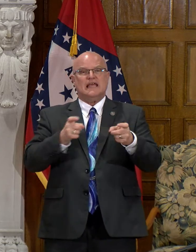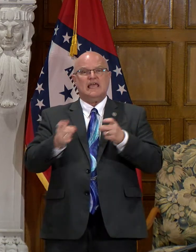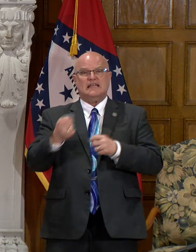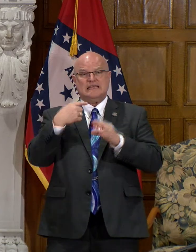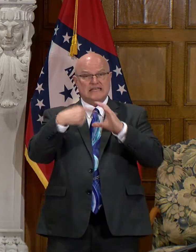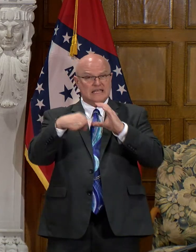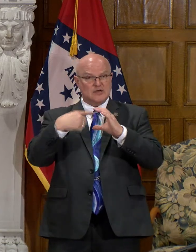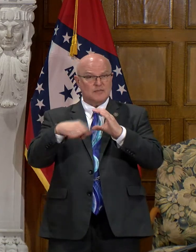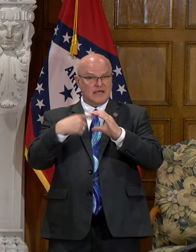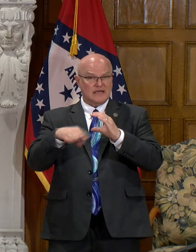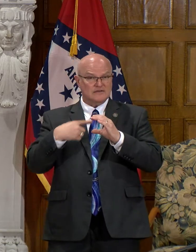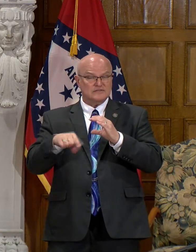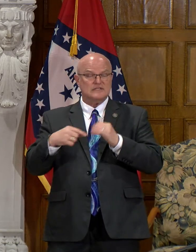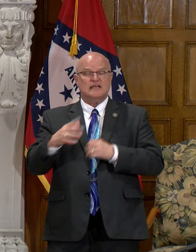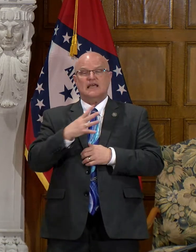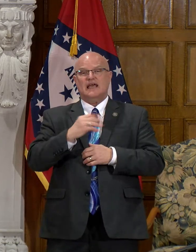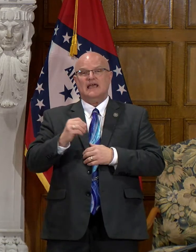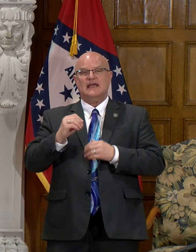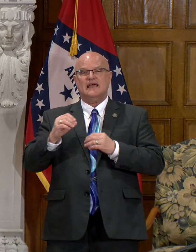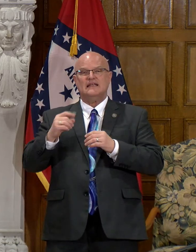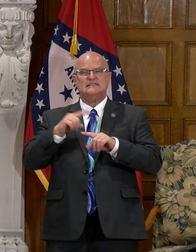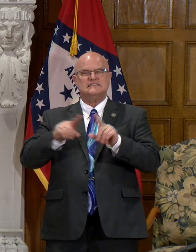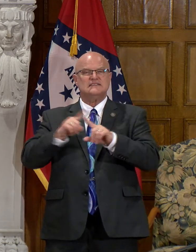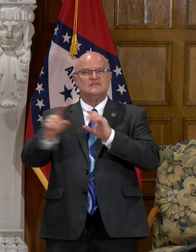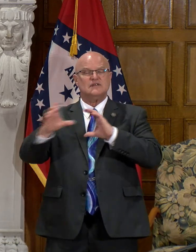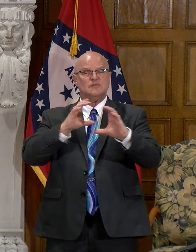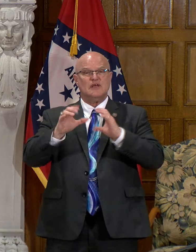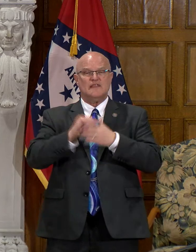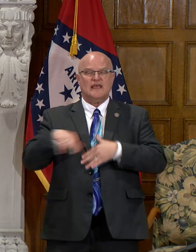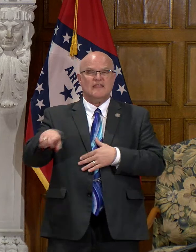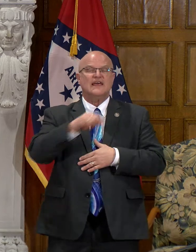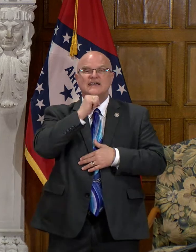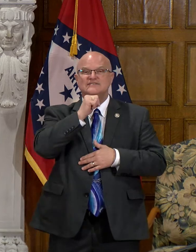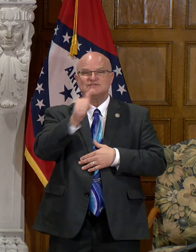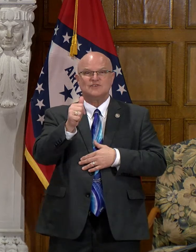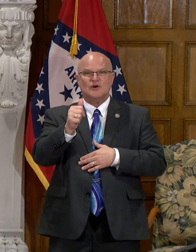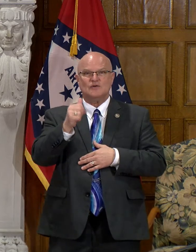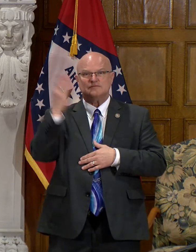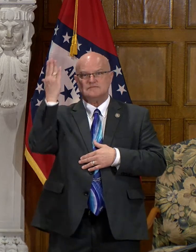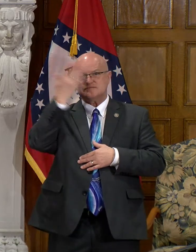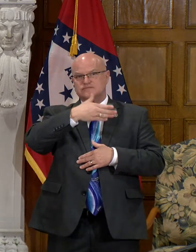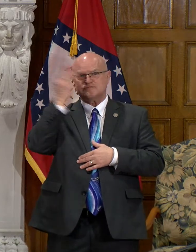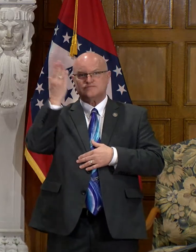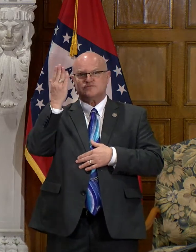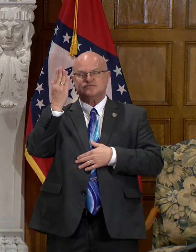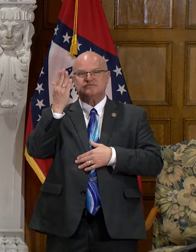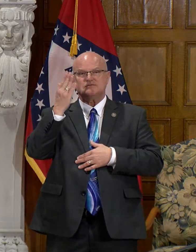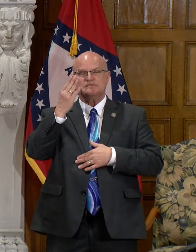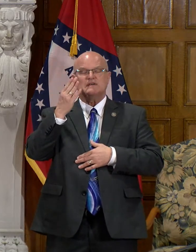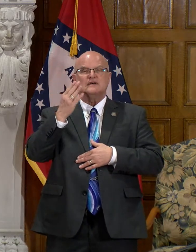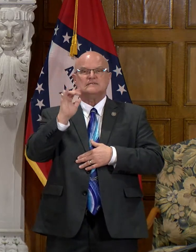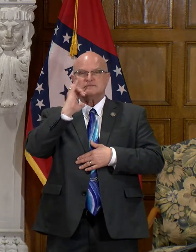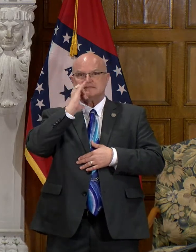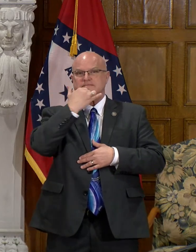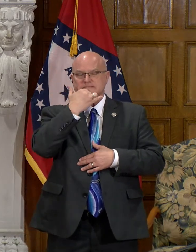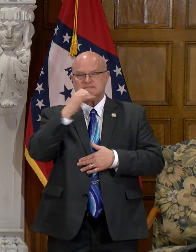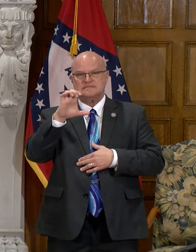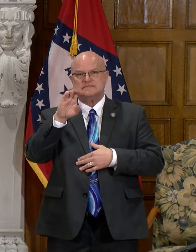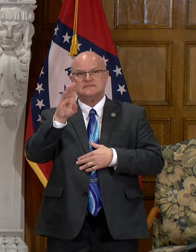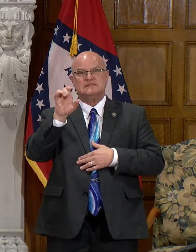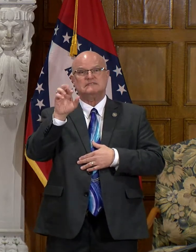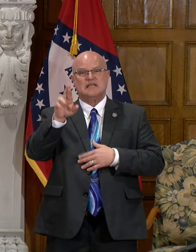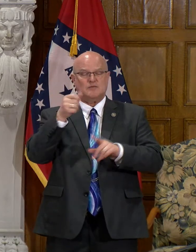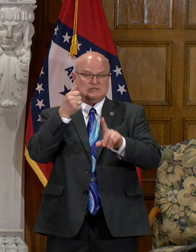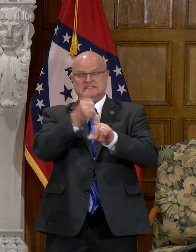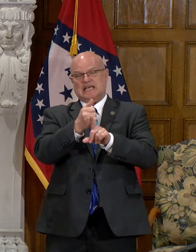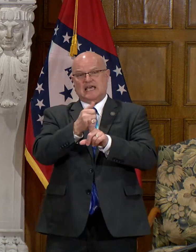handling emails and communications so that they don't unwittingly step into a cyber attack that